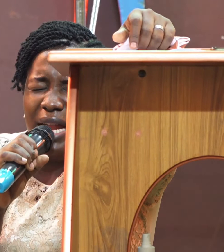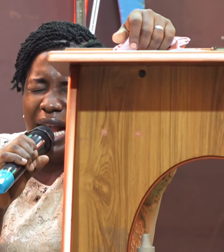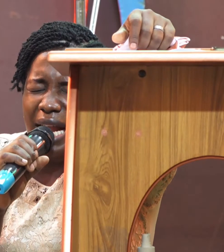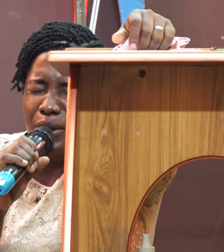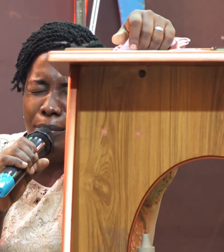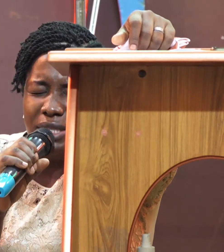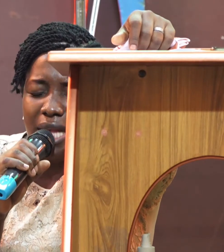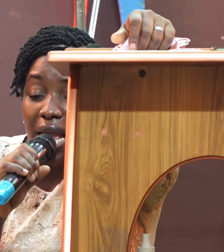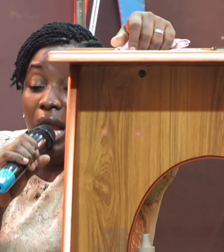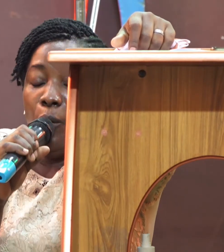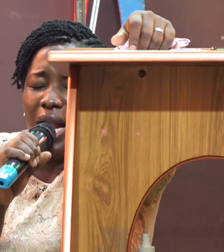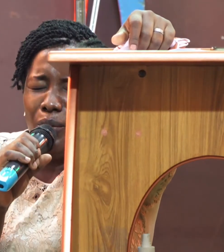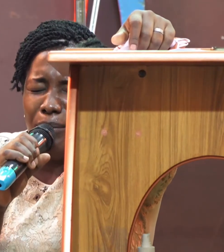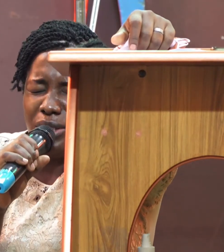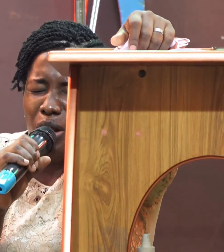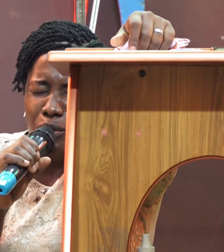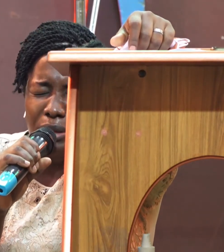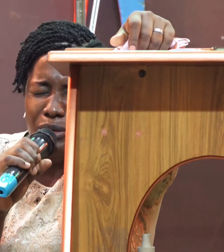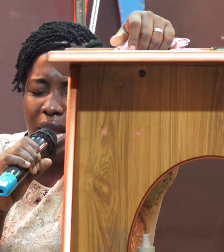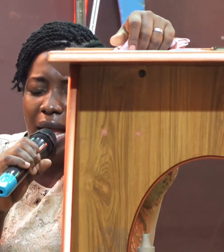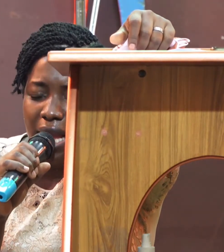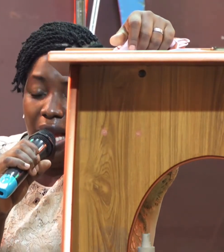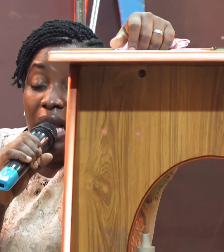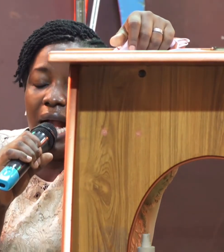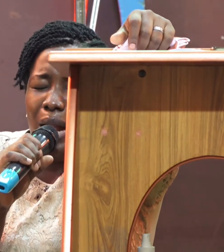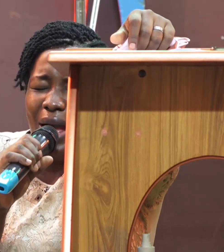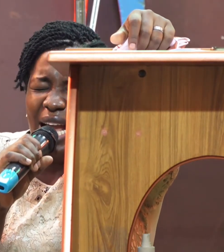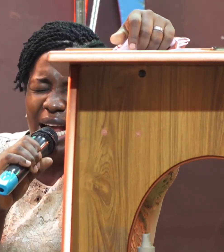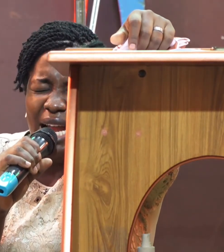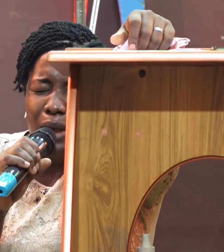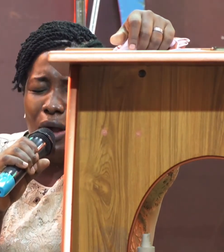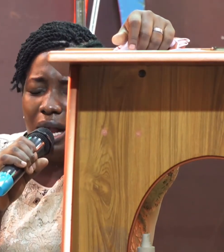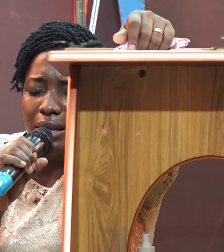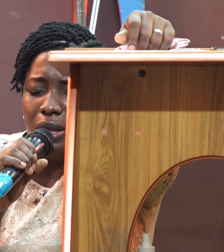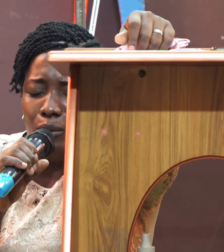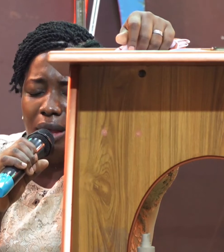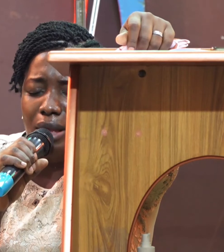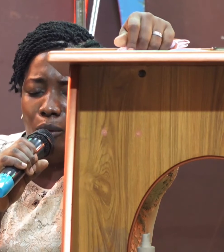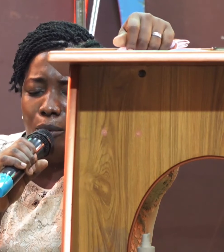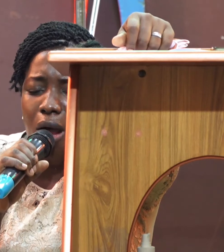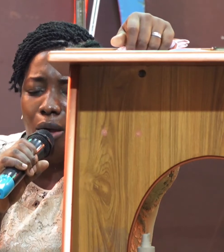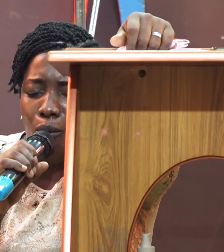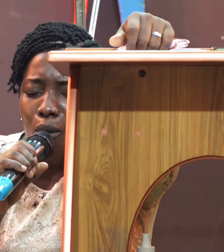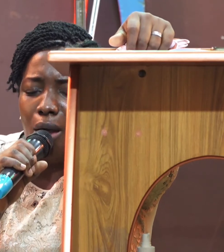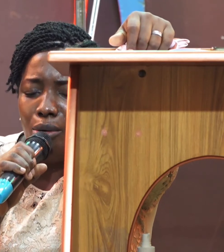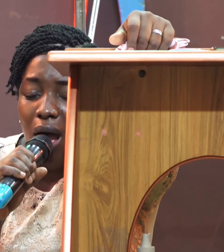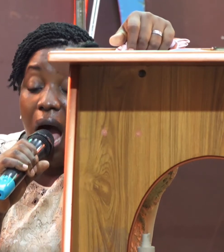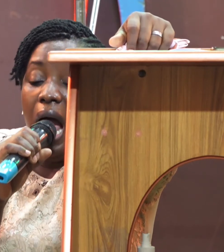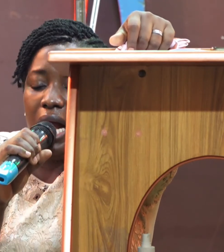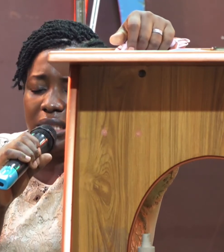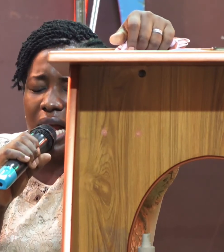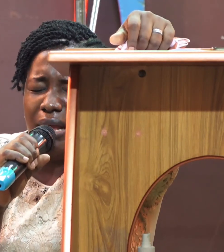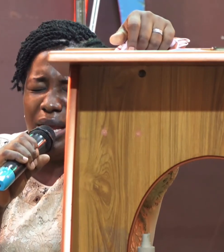yenga lwanagana no muse wali wa muso kuli mundaye ngalwanagana na kwaganya kulemye okumuwa